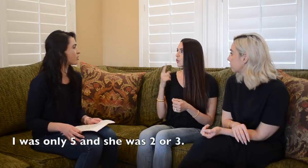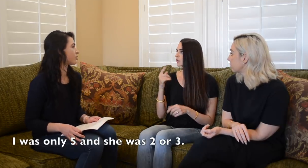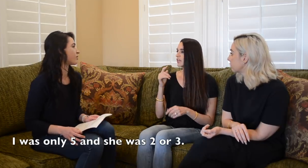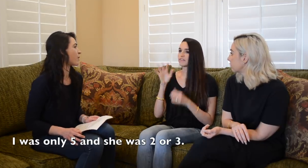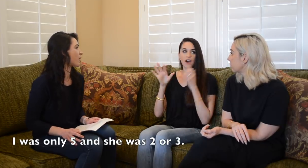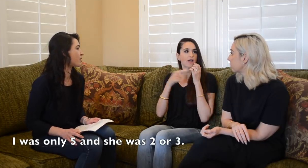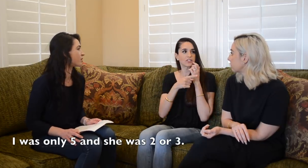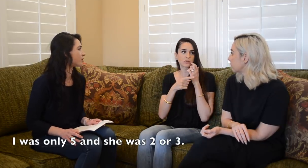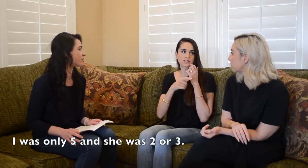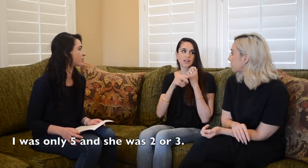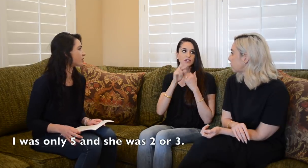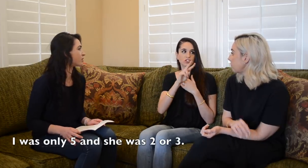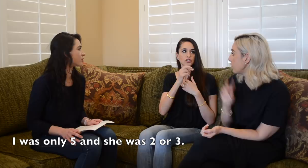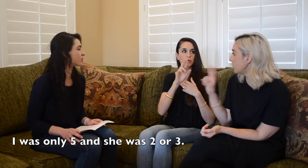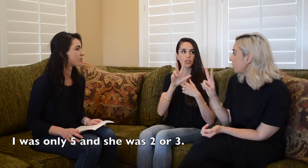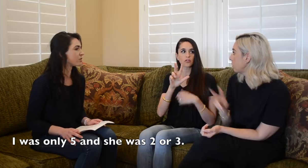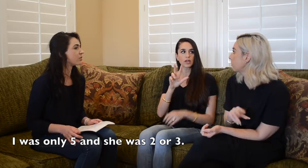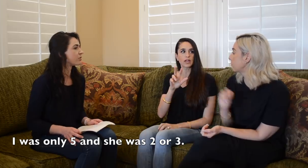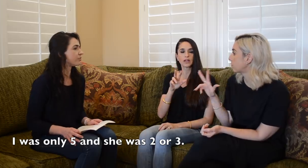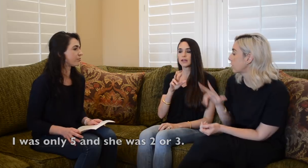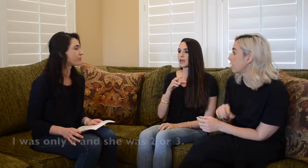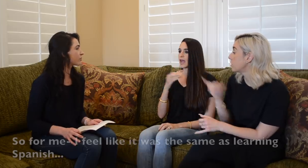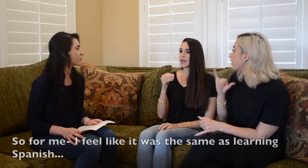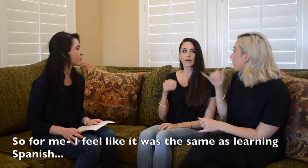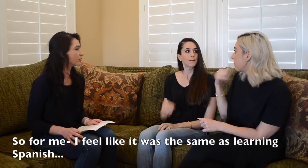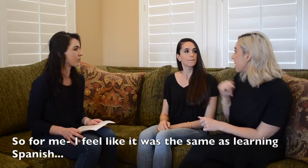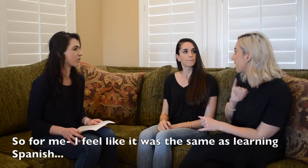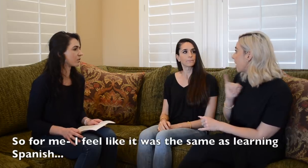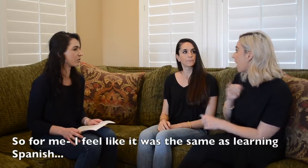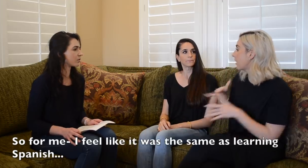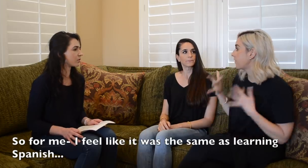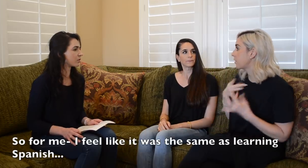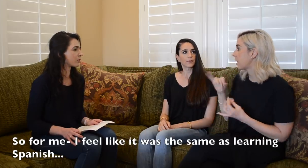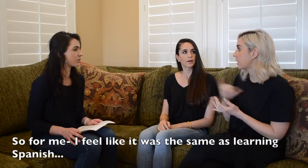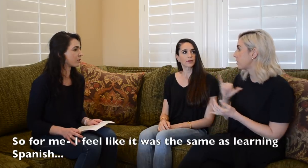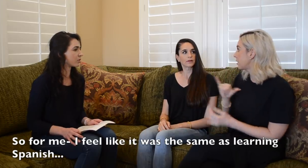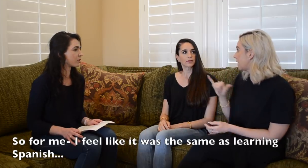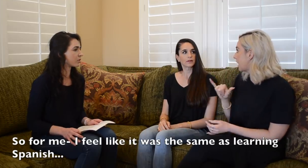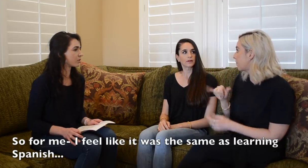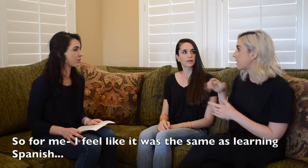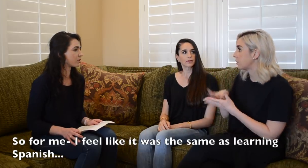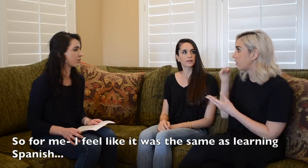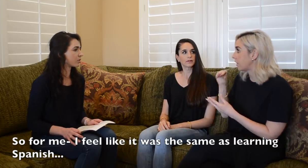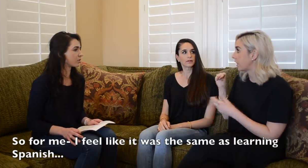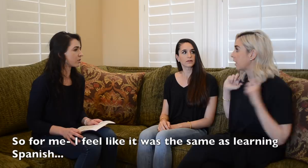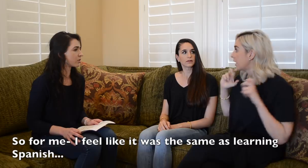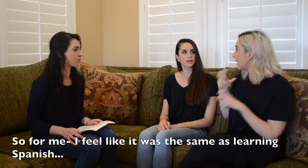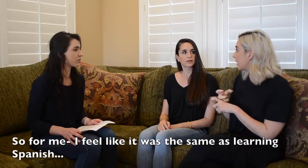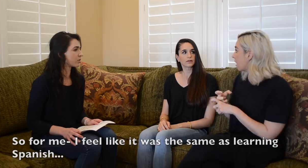only 5 and she was like 2 or 3. So for me, I feel like it was the same as learning,